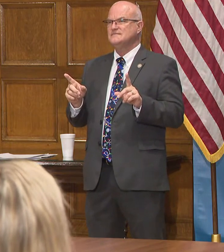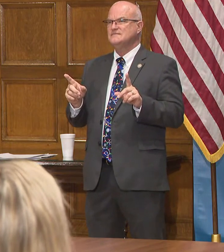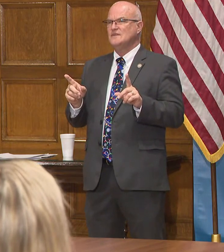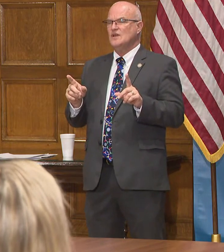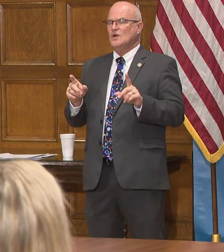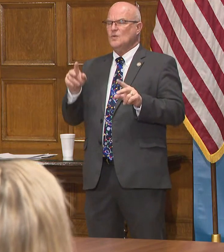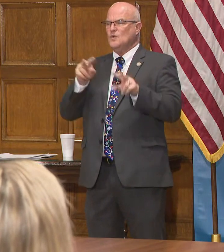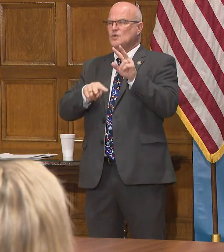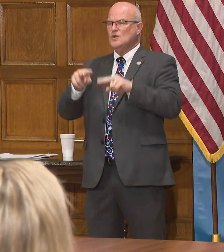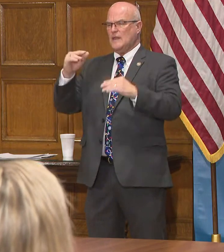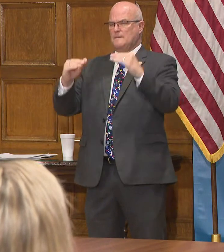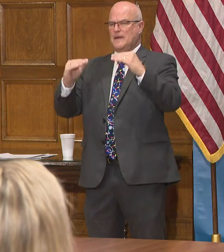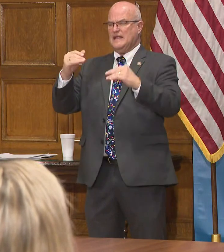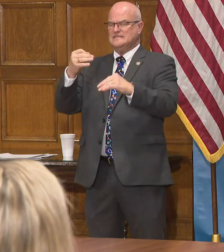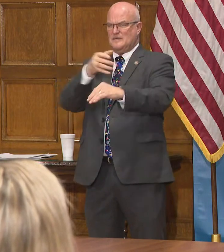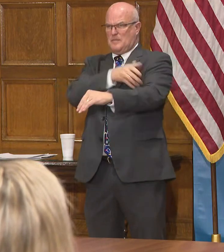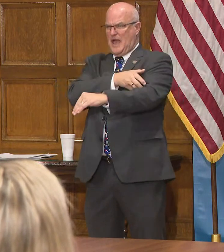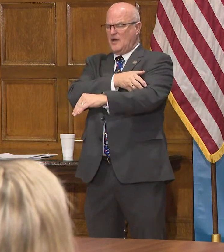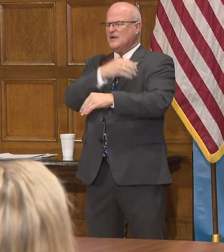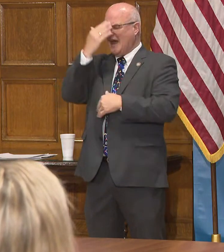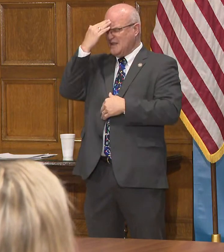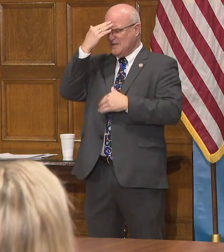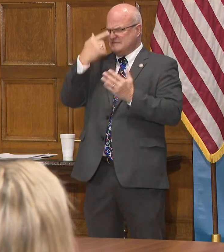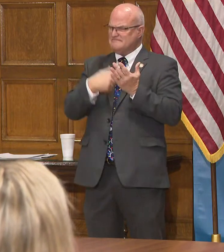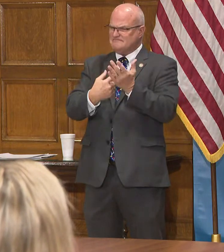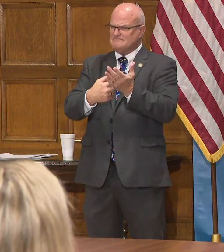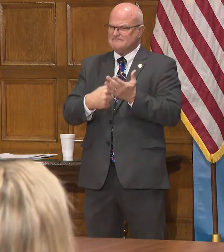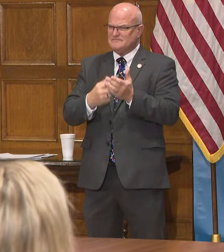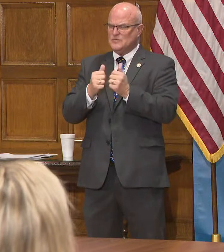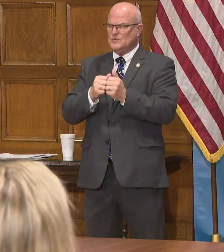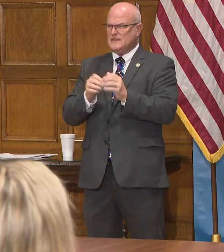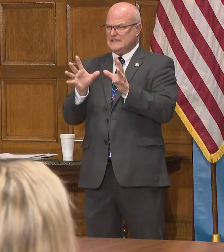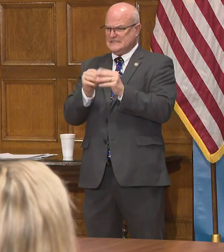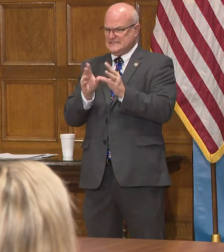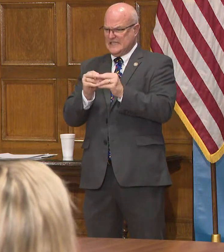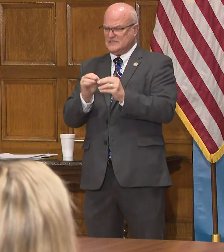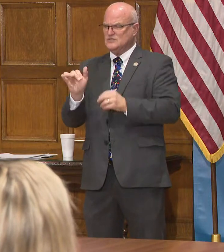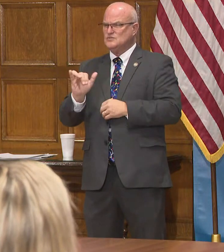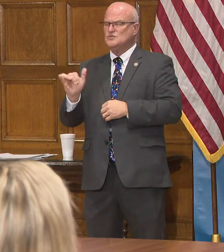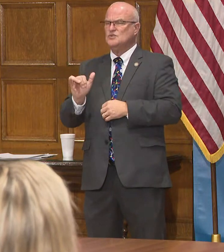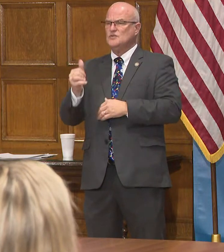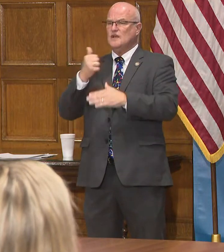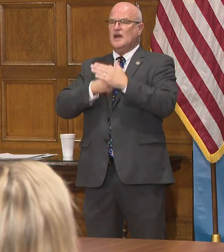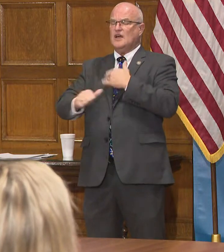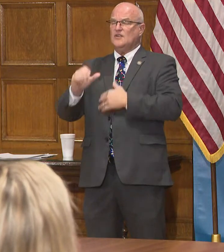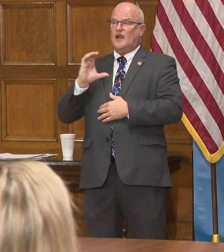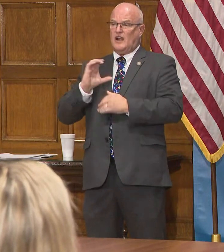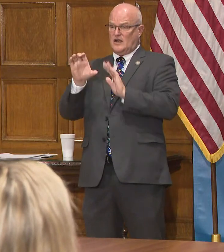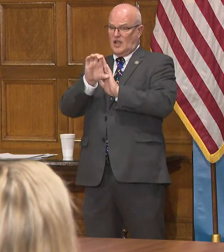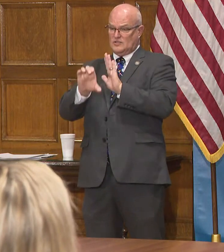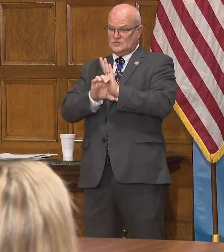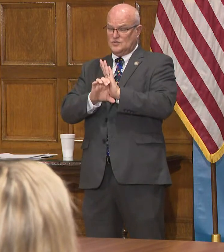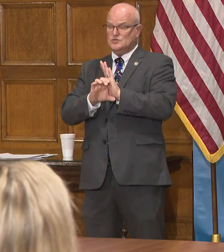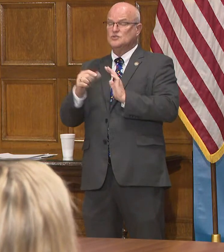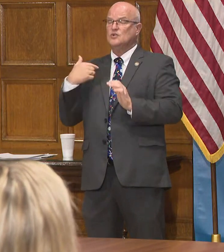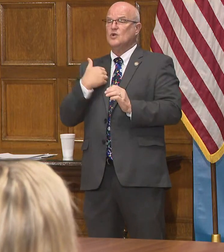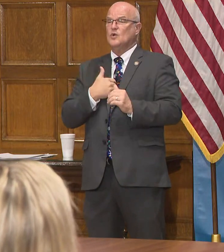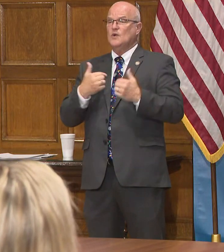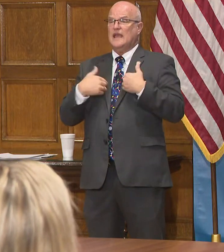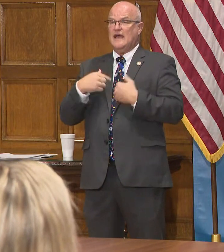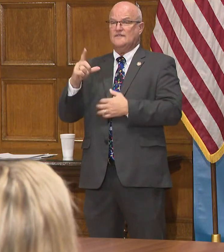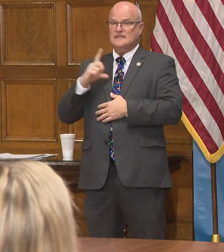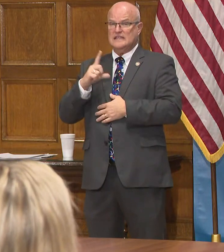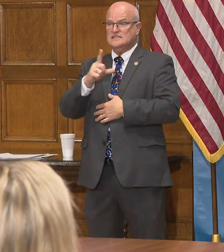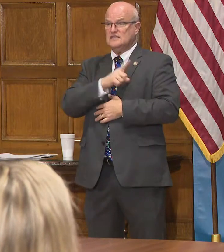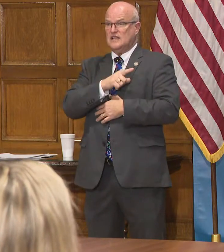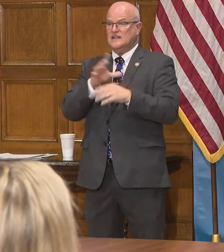we look at the balance of power, and I know that was debated today in the session. And under our Constitution, we have a